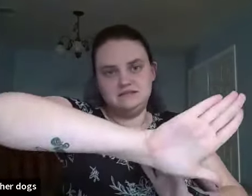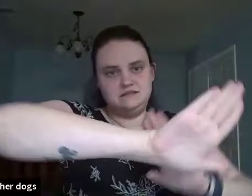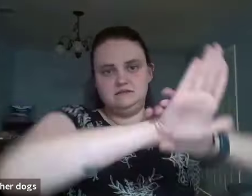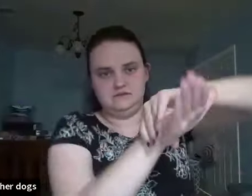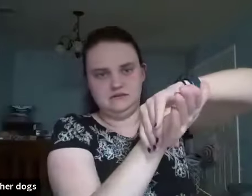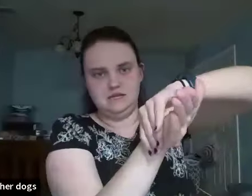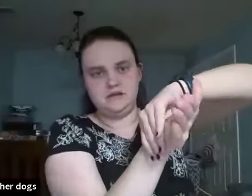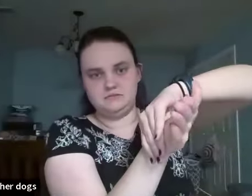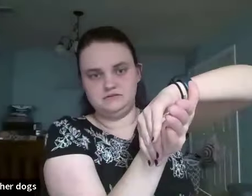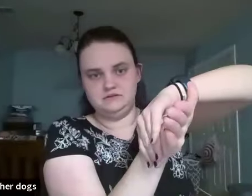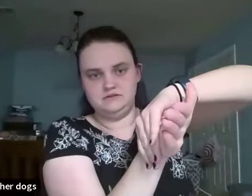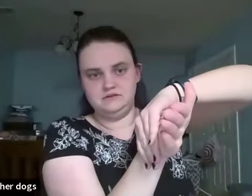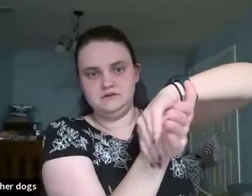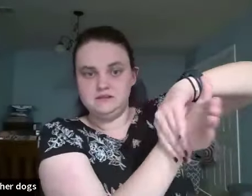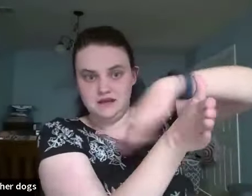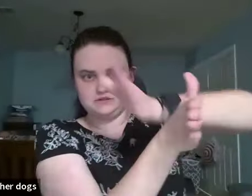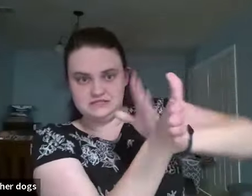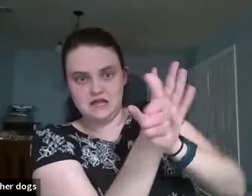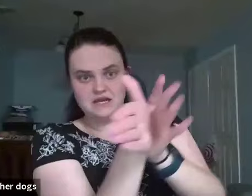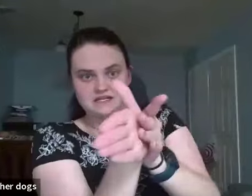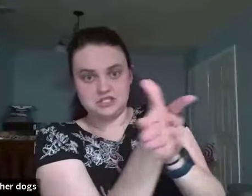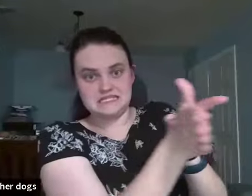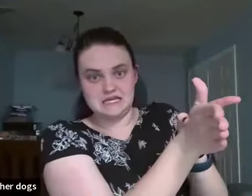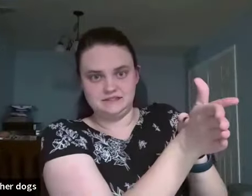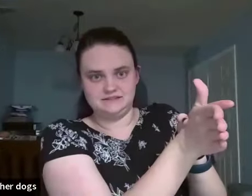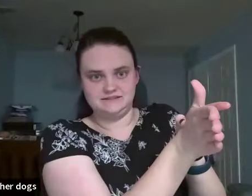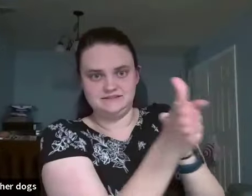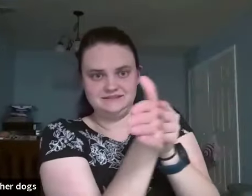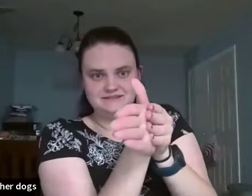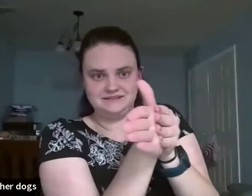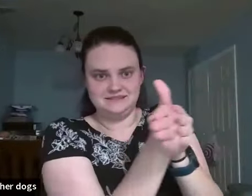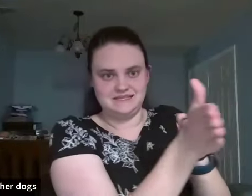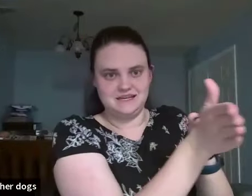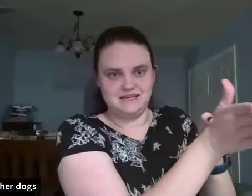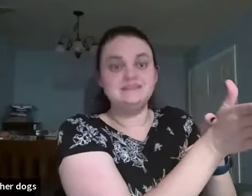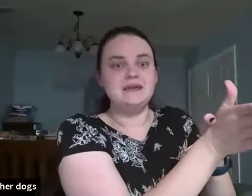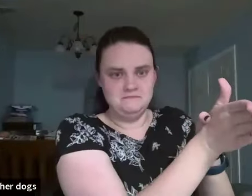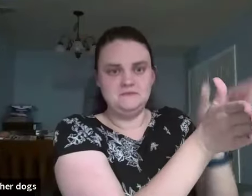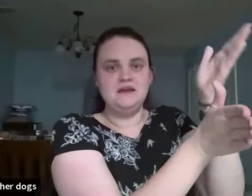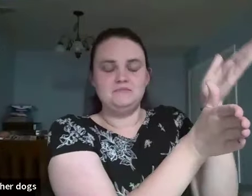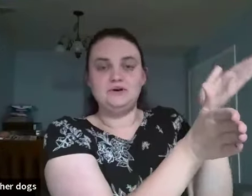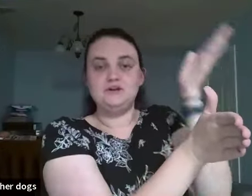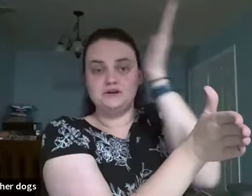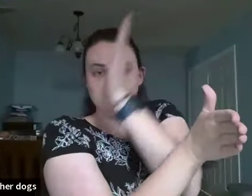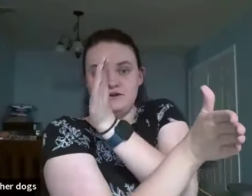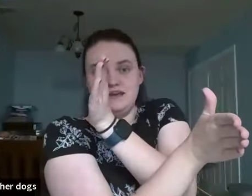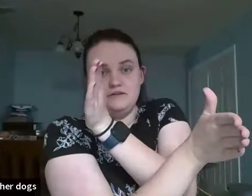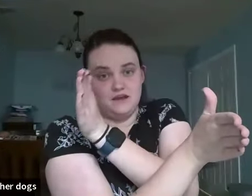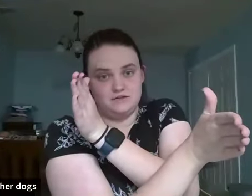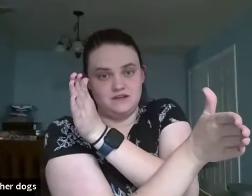This, keep it up. Yeah, so slide it, just slide it. Slide it. Yep. Put your other hand on the other